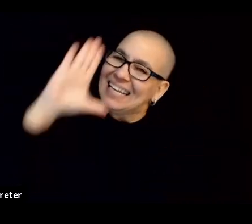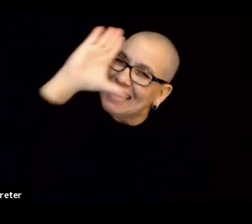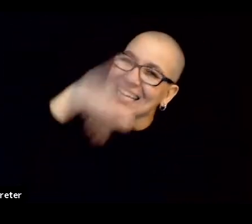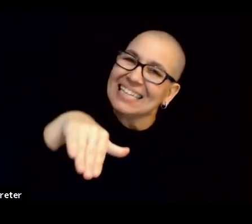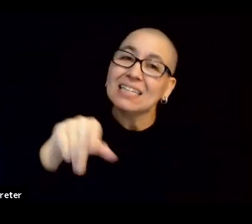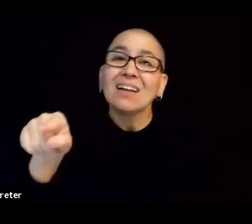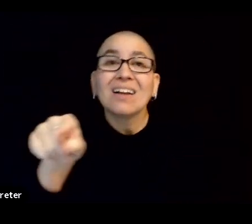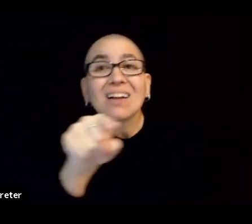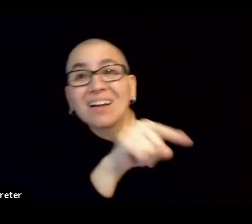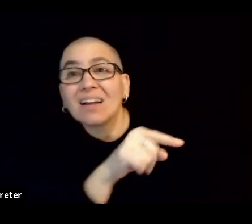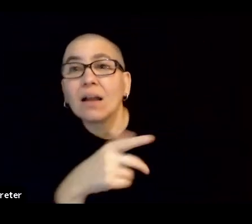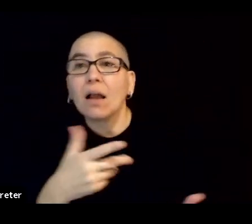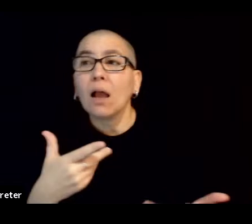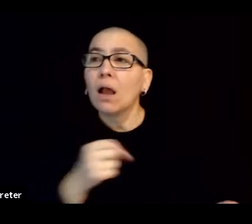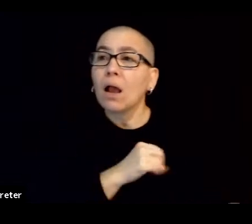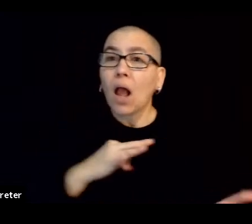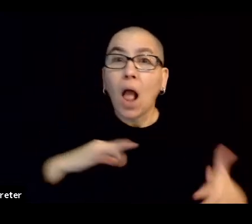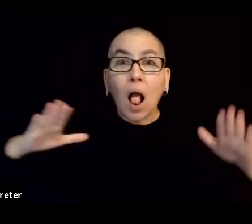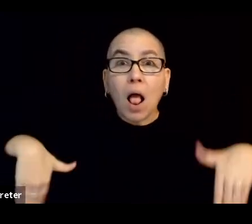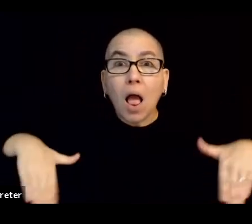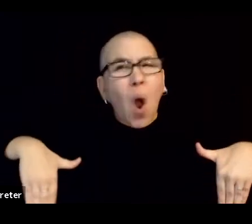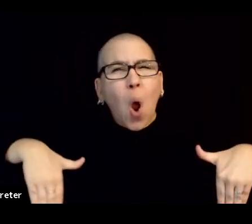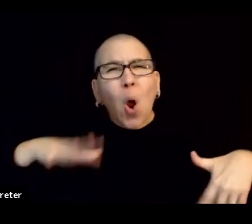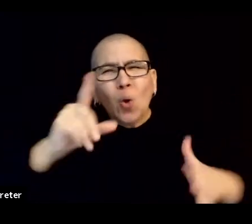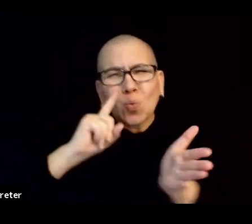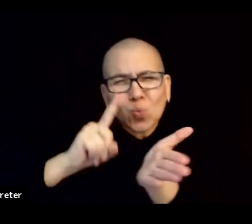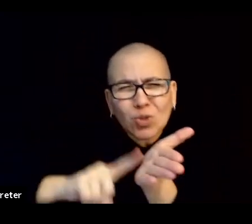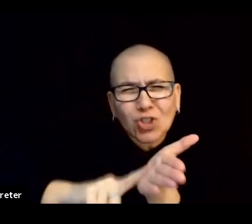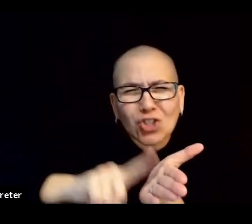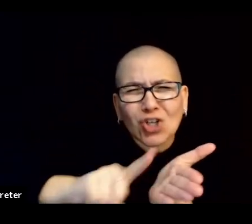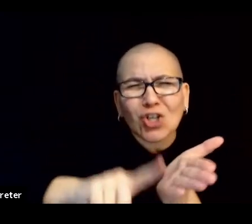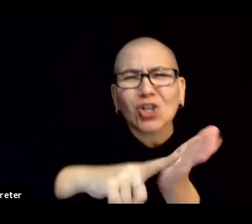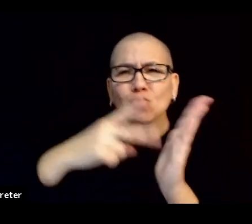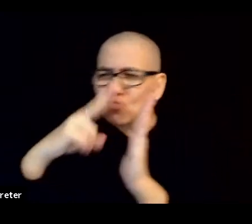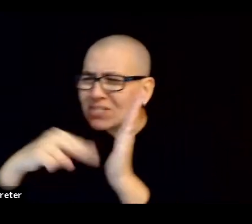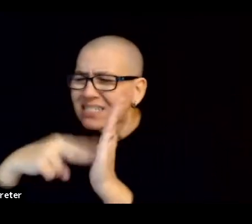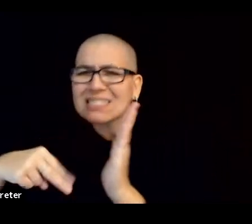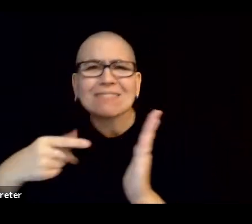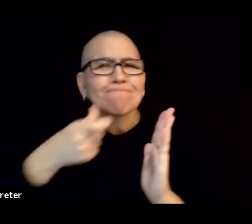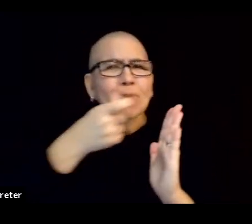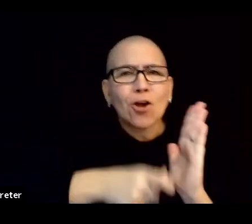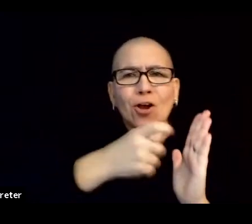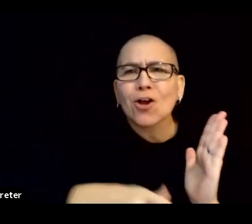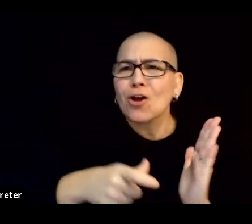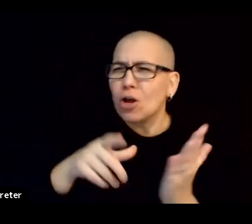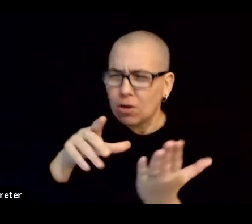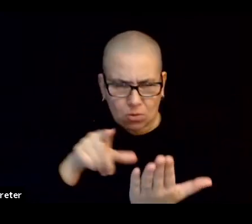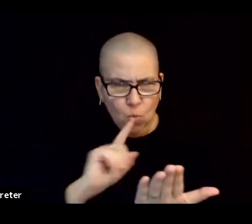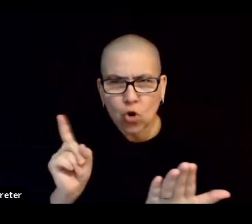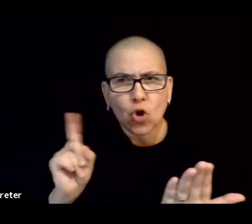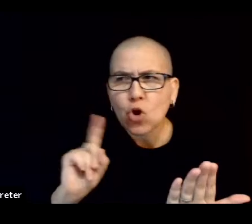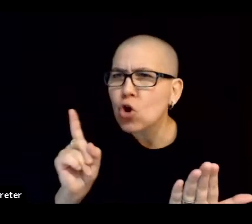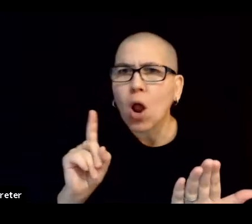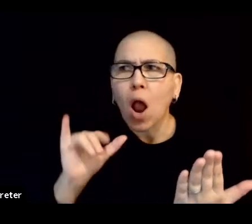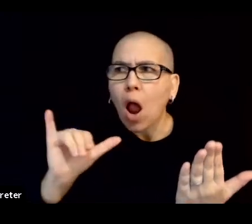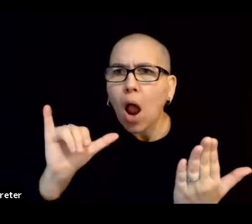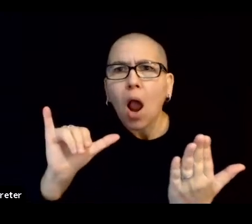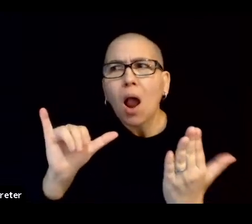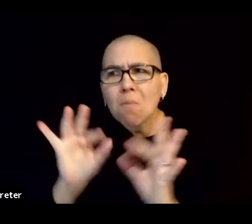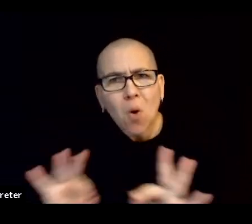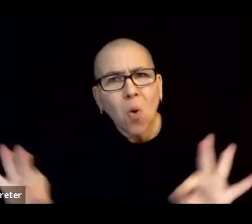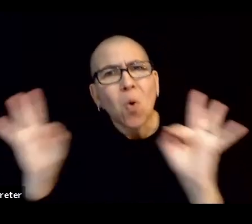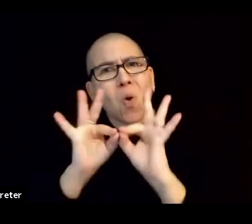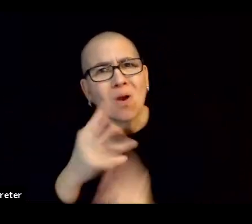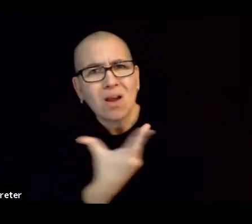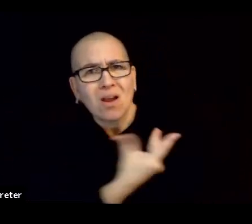do. This vaccine is safe, it's needed. It will not only protect you, it will protect others, especially those working in long-term care facilities. So I